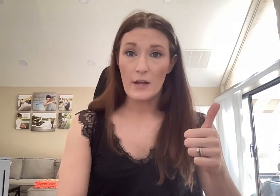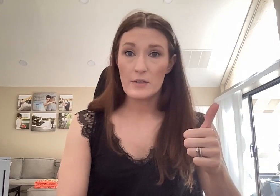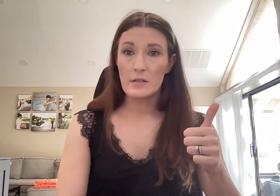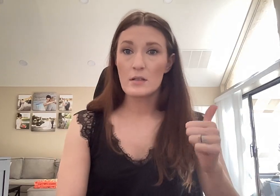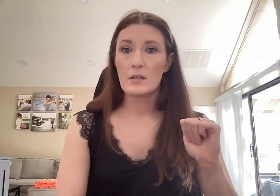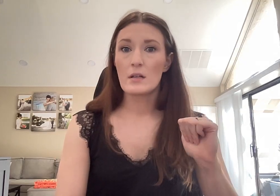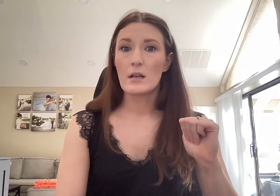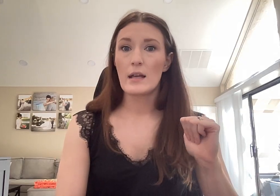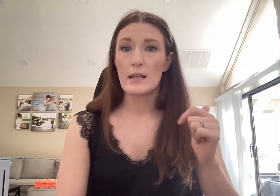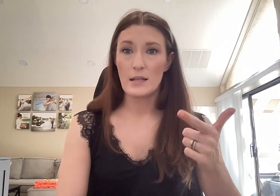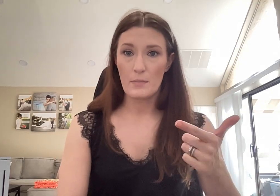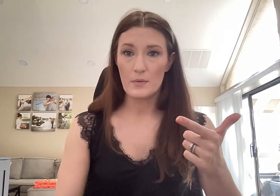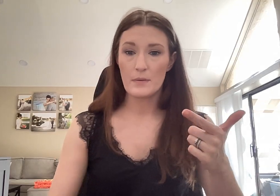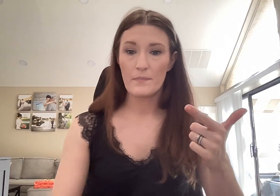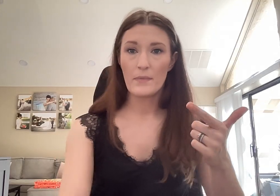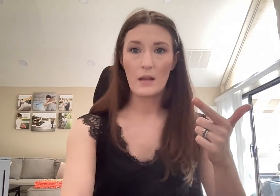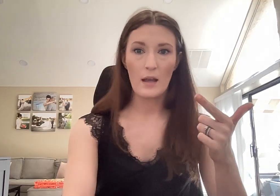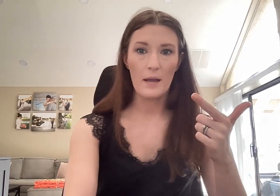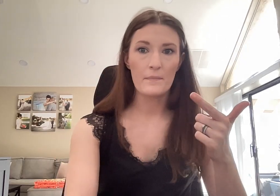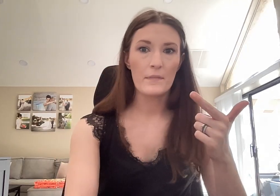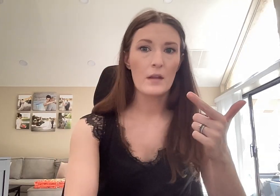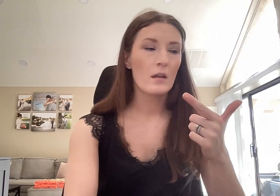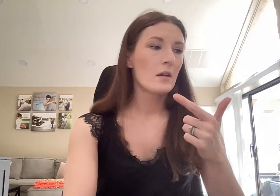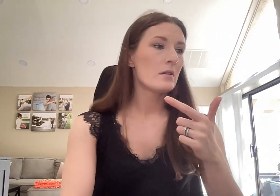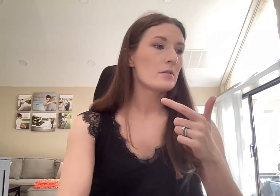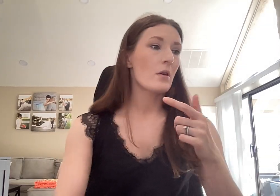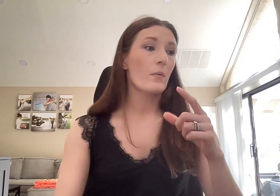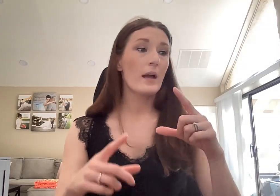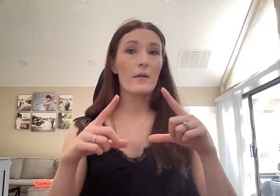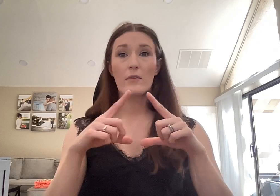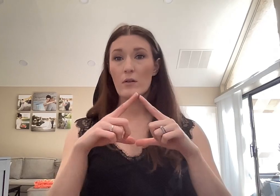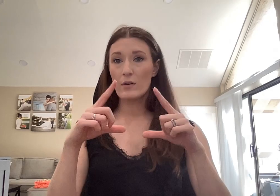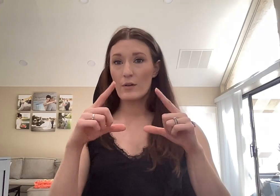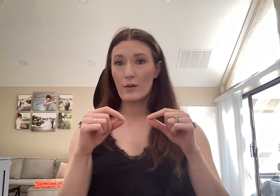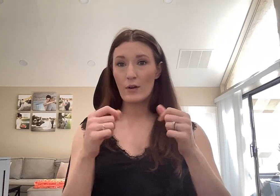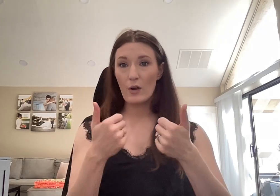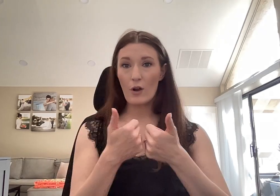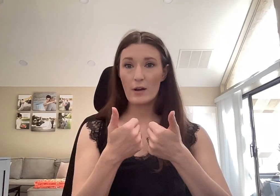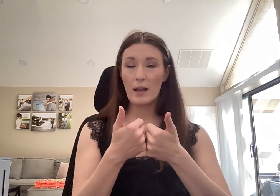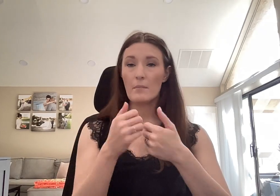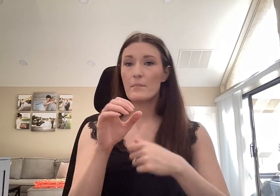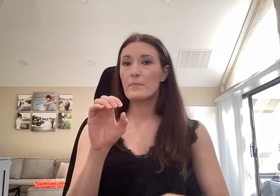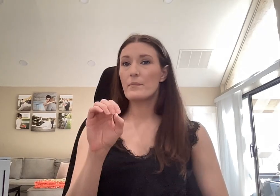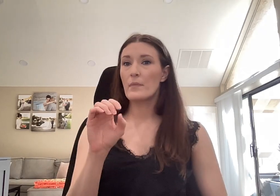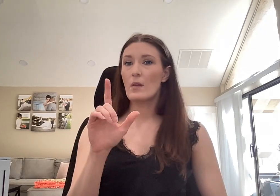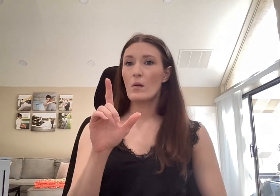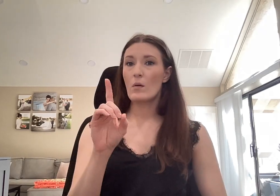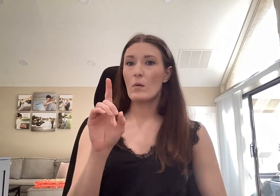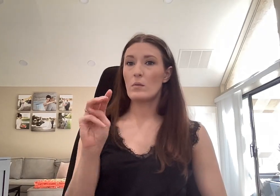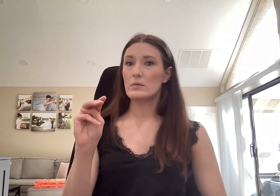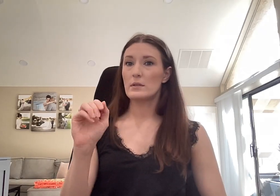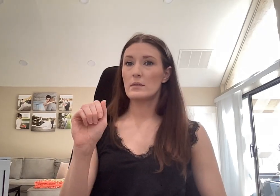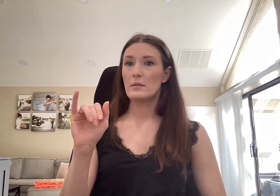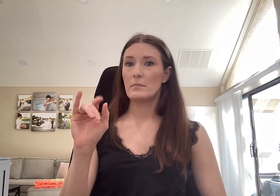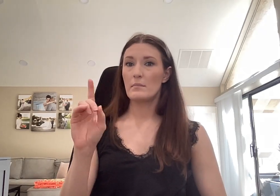Classifiers, examples. Okay, so we have card game, old maid.